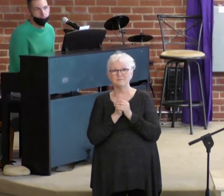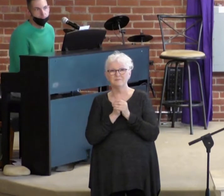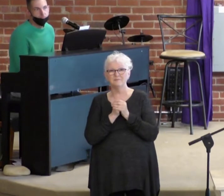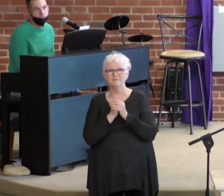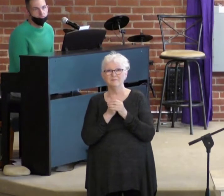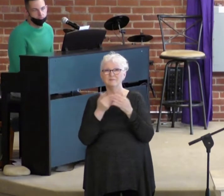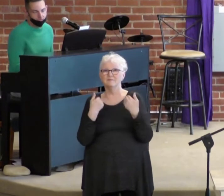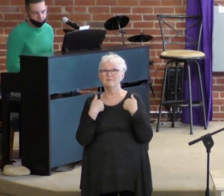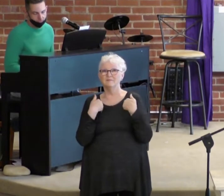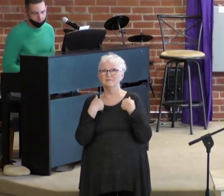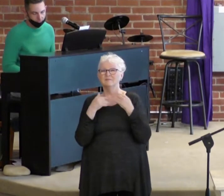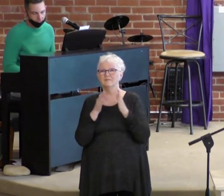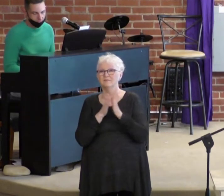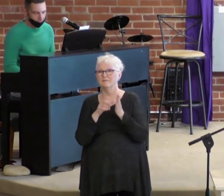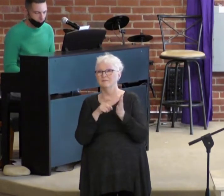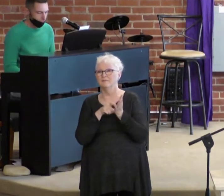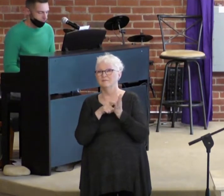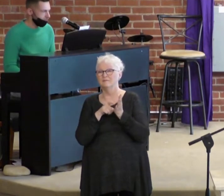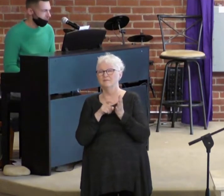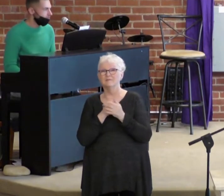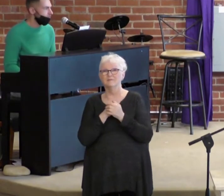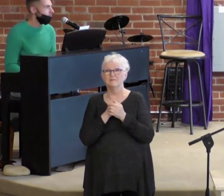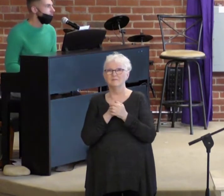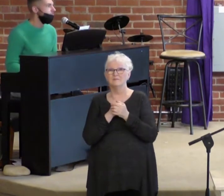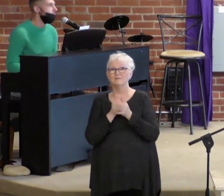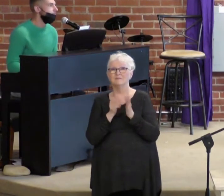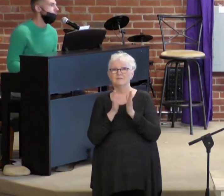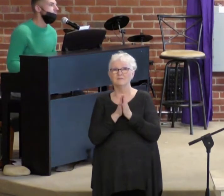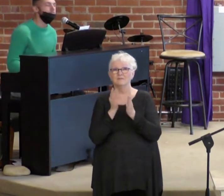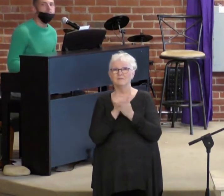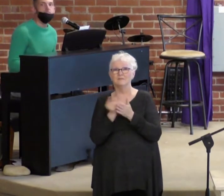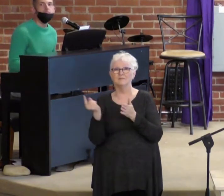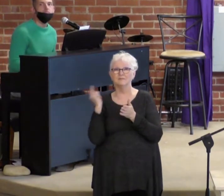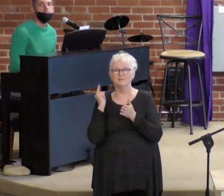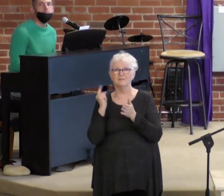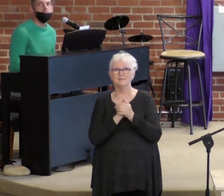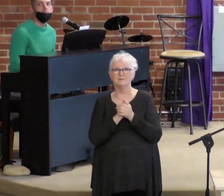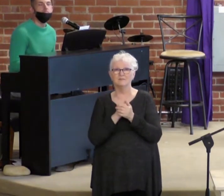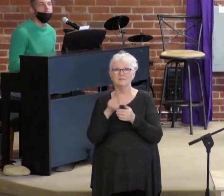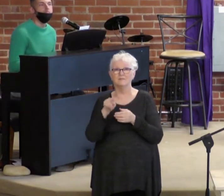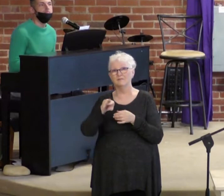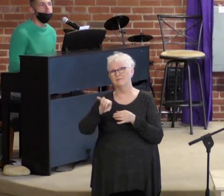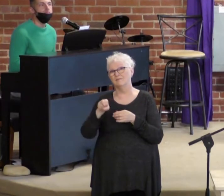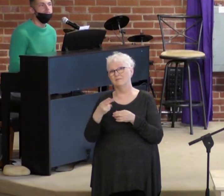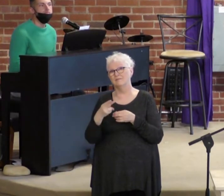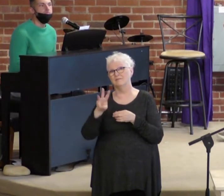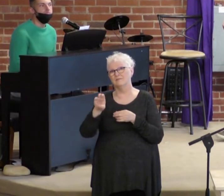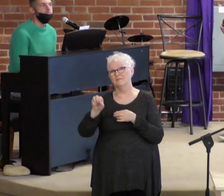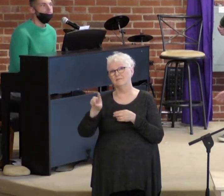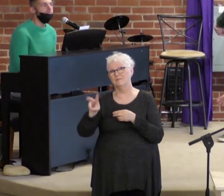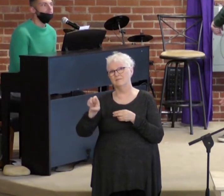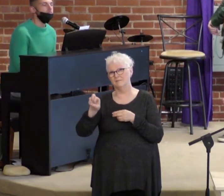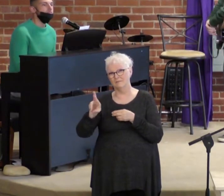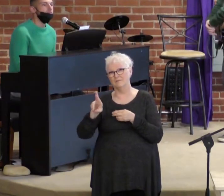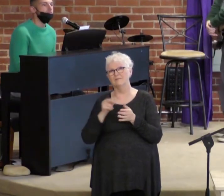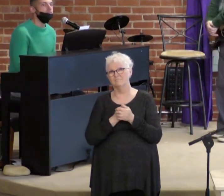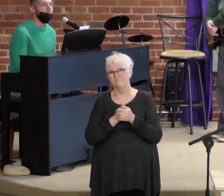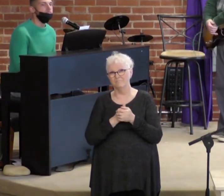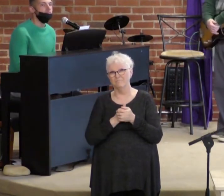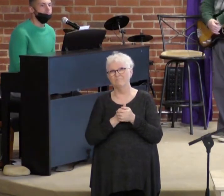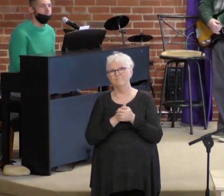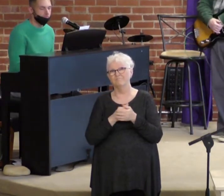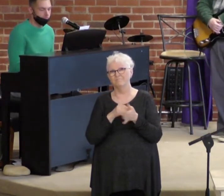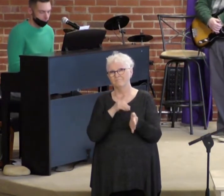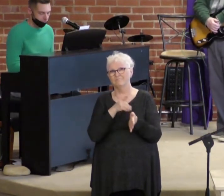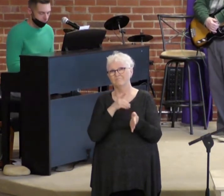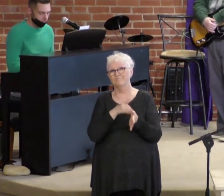do have some prayer requests. We prayed last week for Trish Weaver, Miss D's colleague